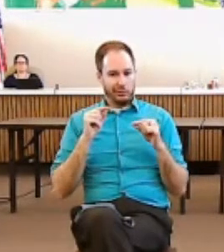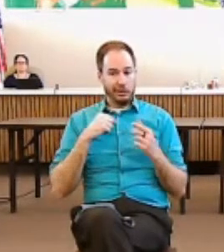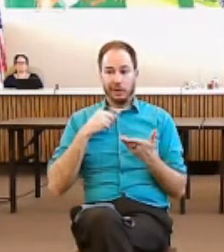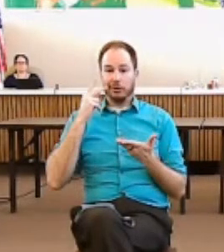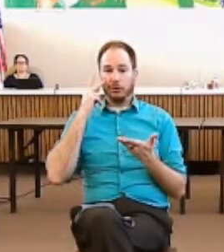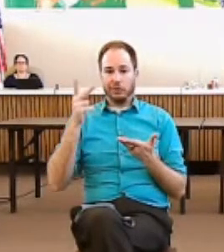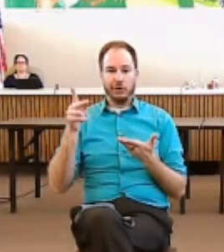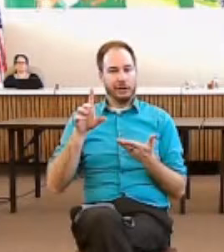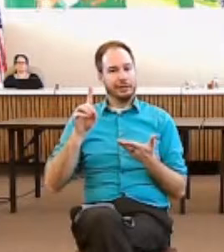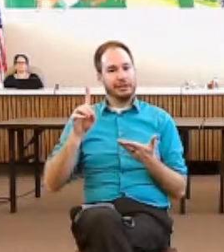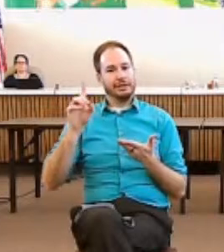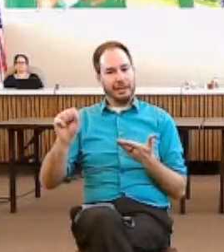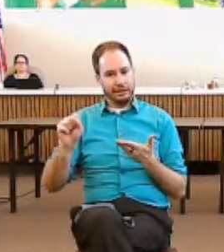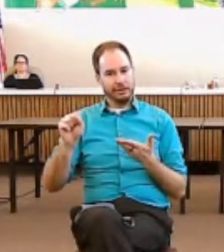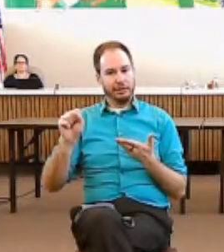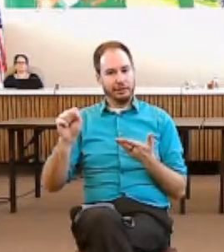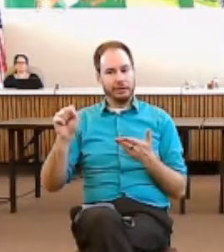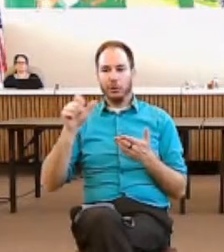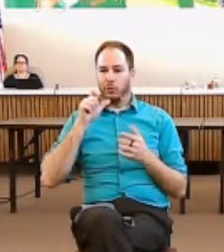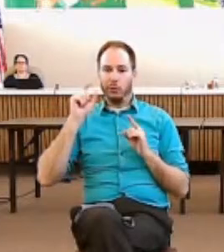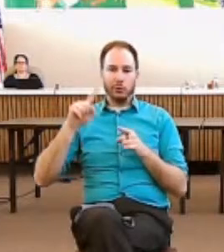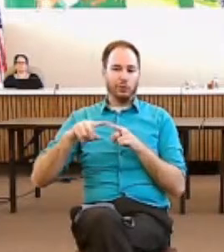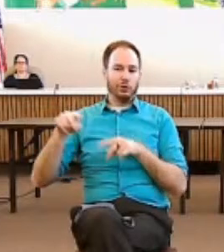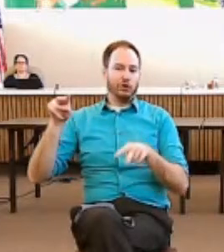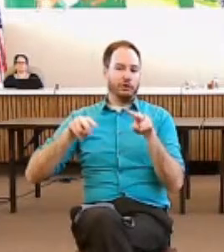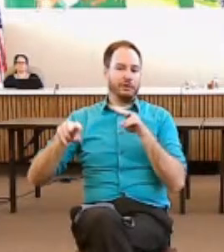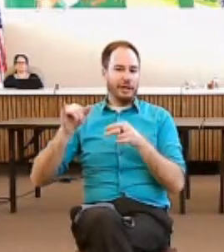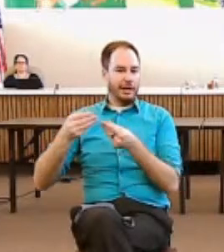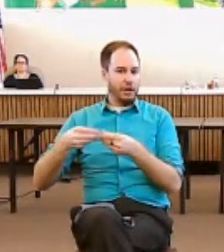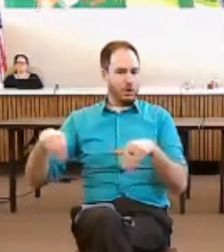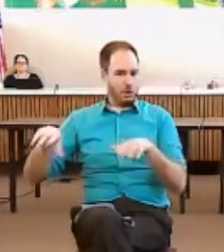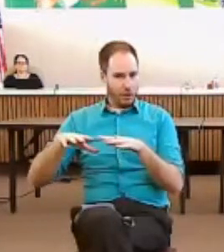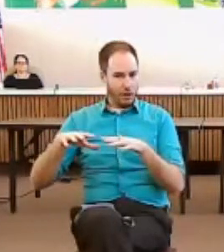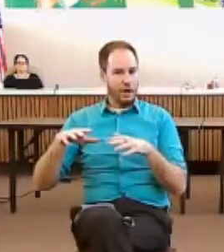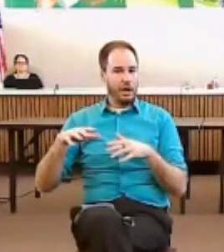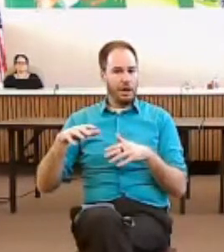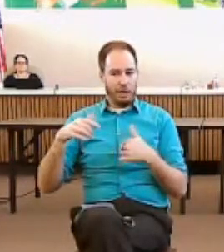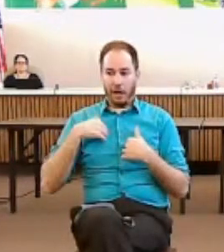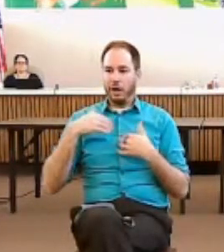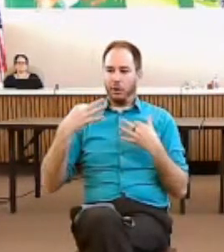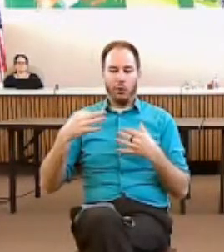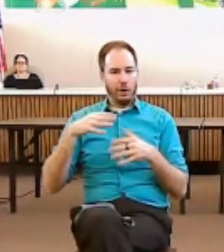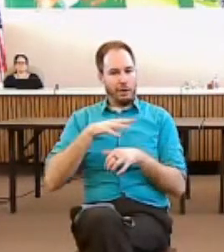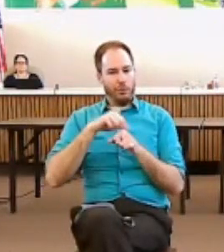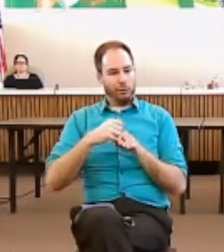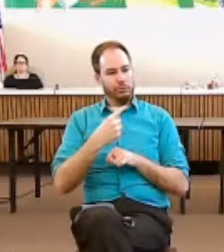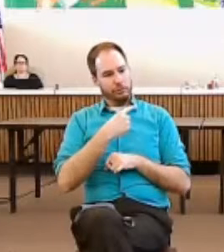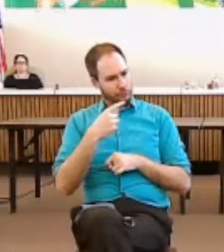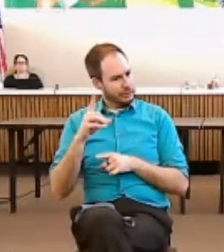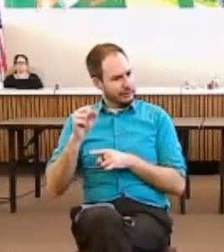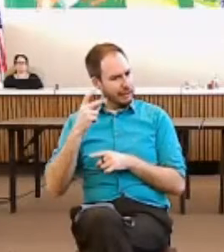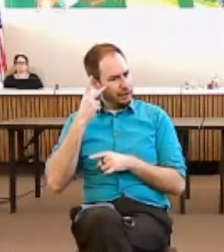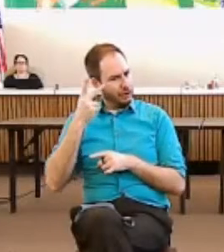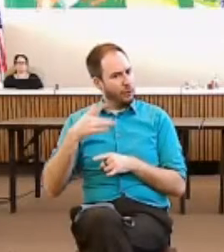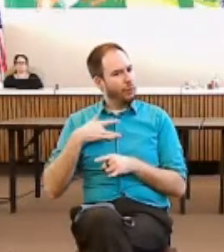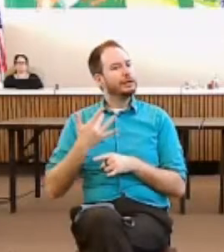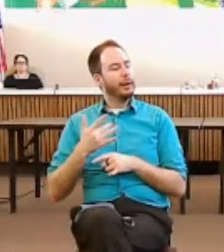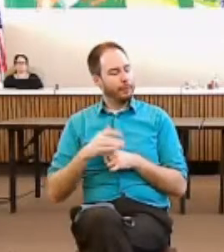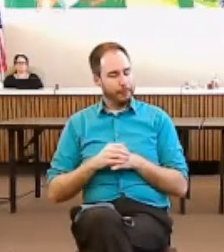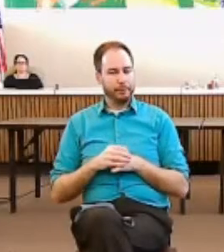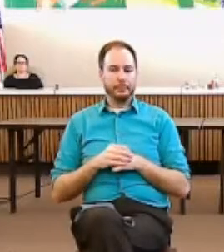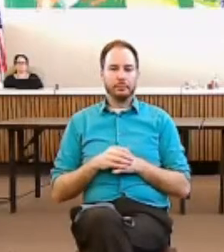saw DDS surveying the lots, I made an appointment with Steve to see what's going